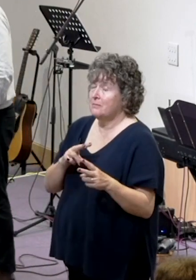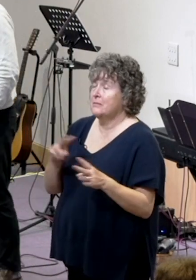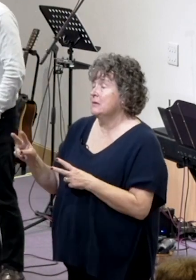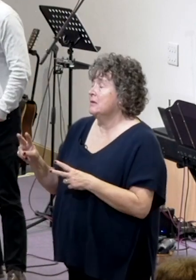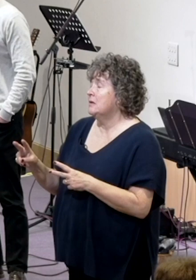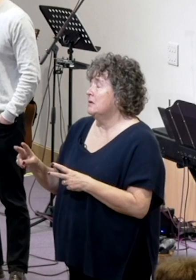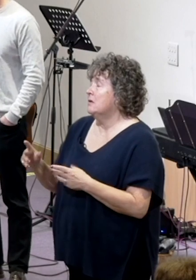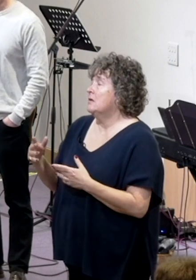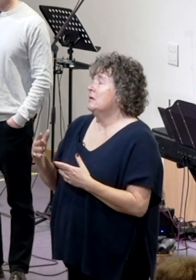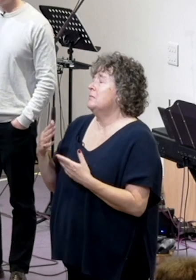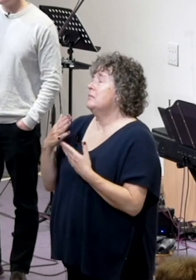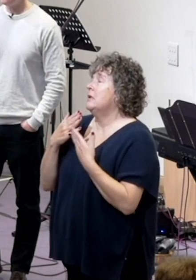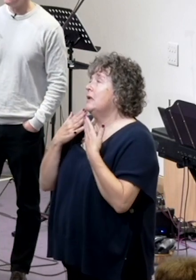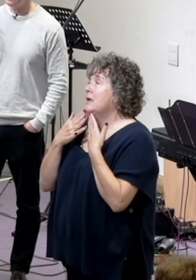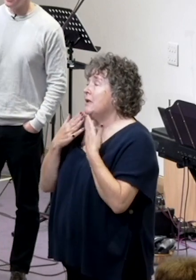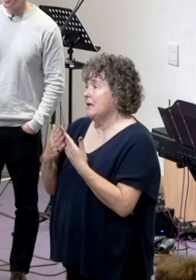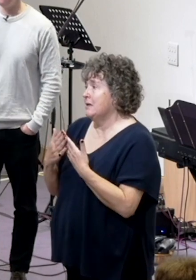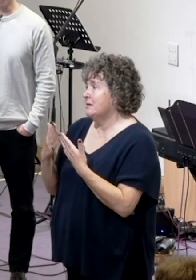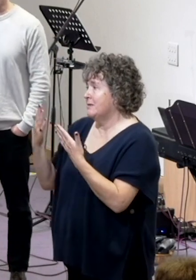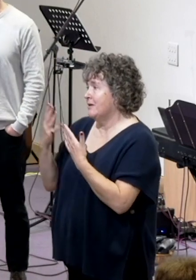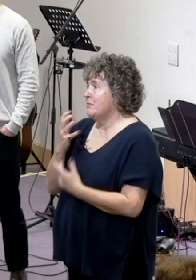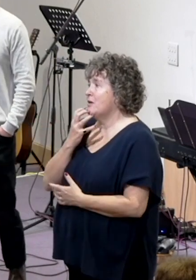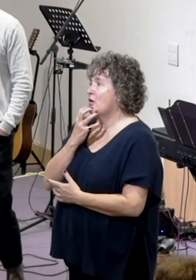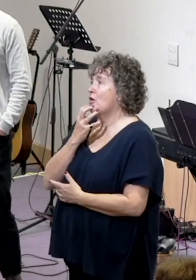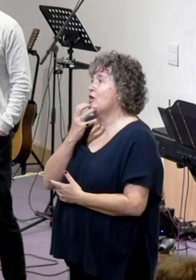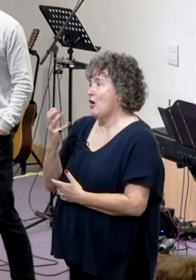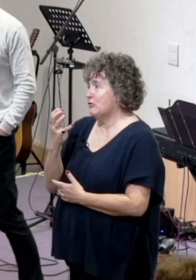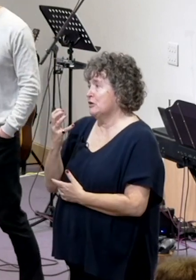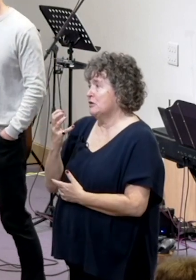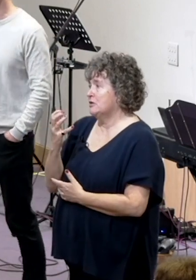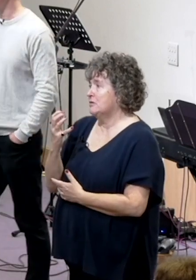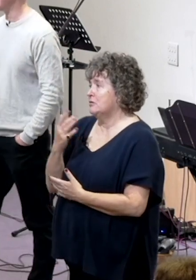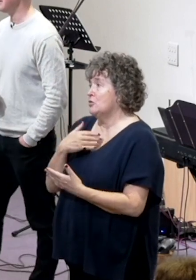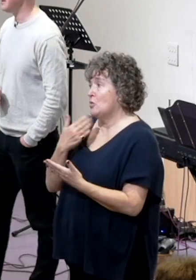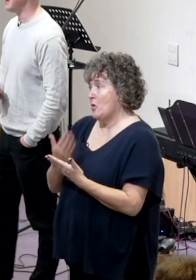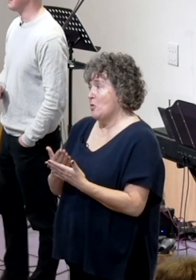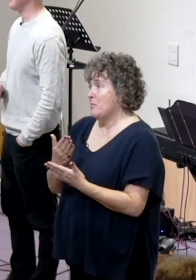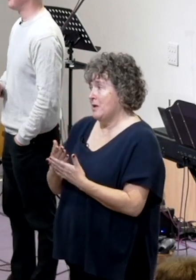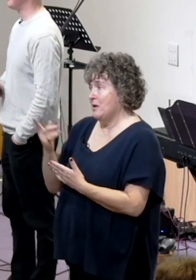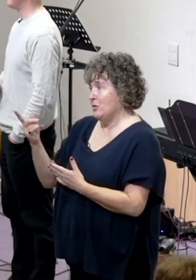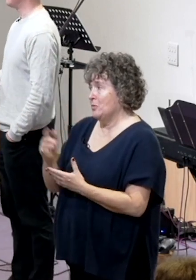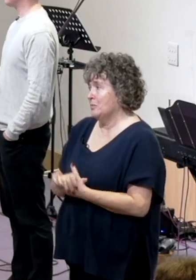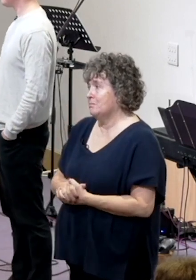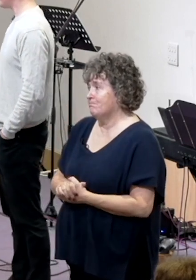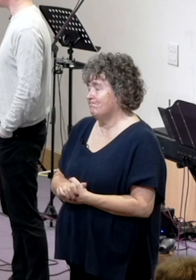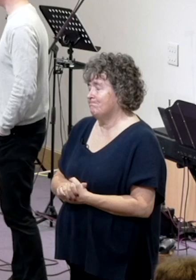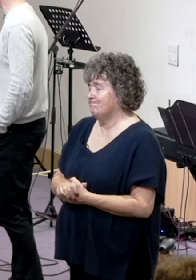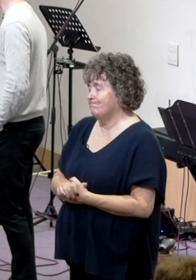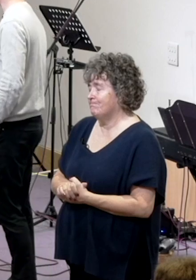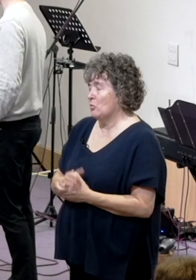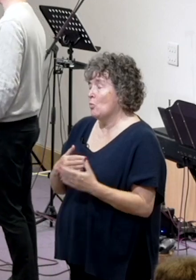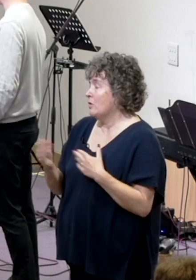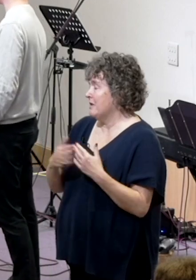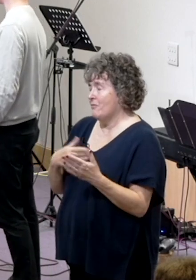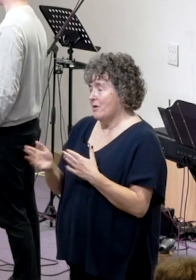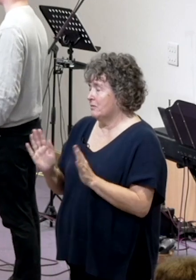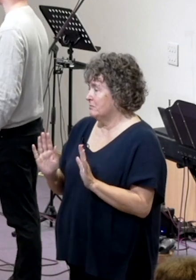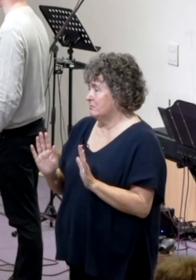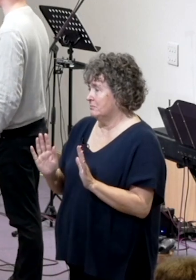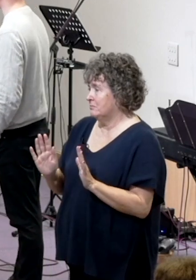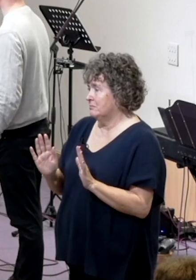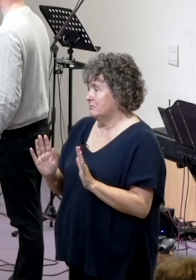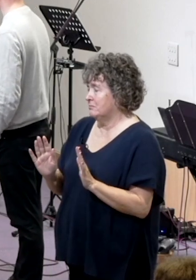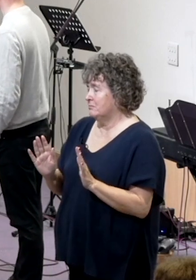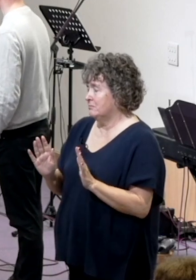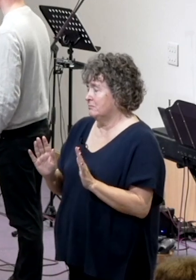Jesus and I say, please give me the courage, give me the boldness I need to follow you no matter what the cost